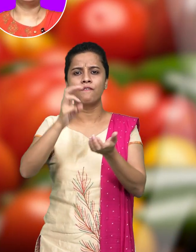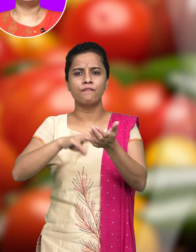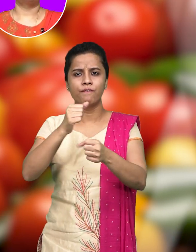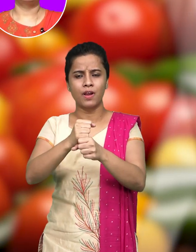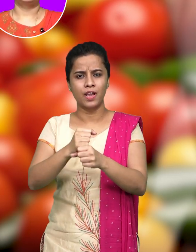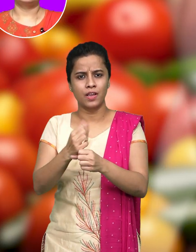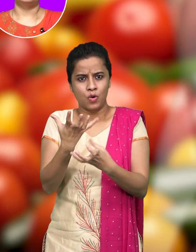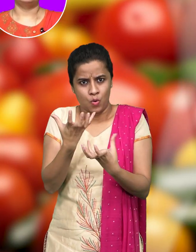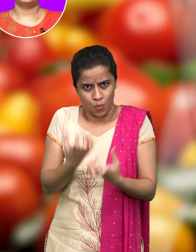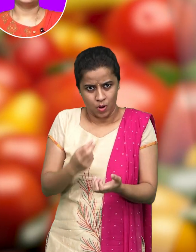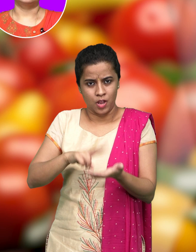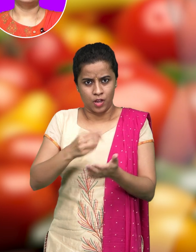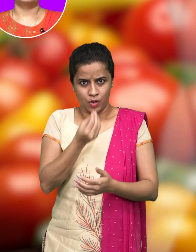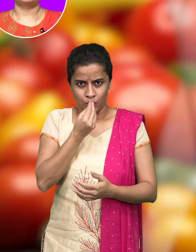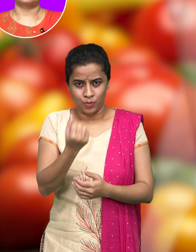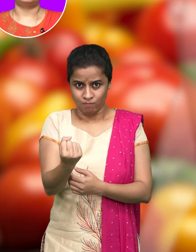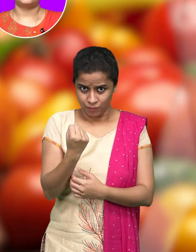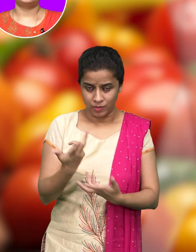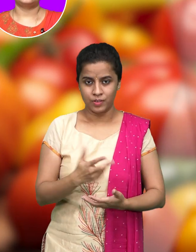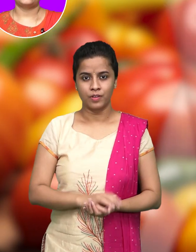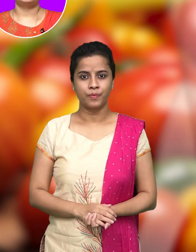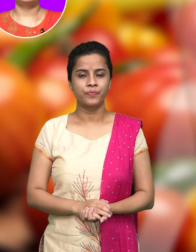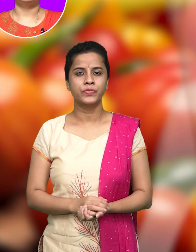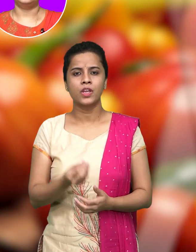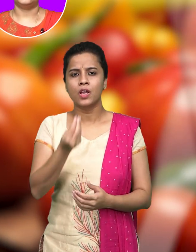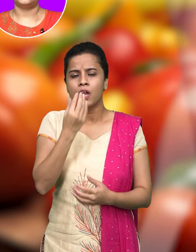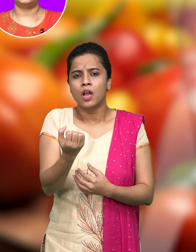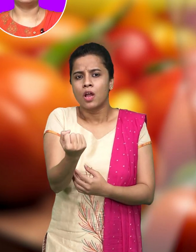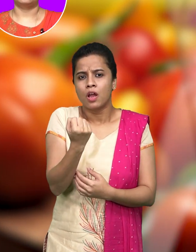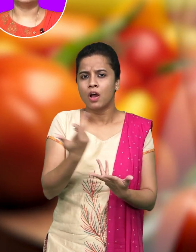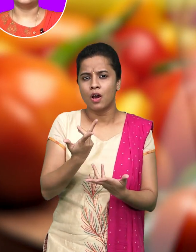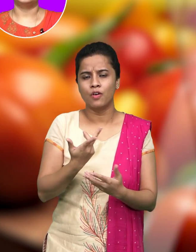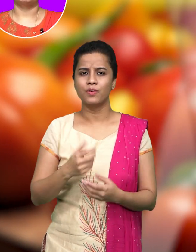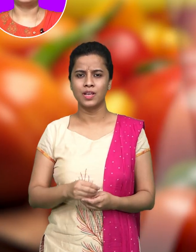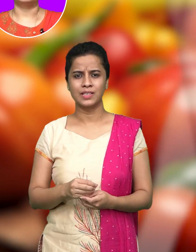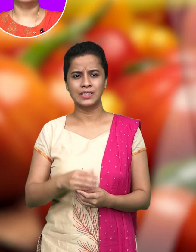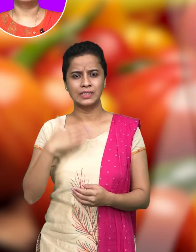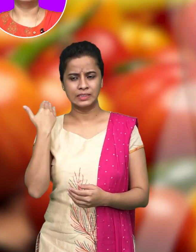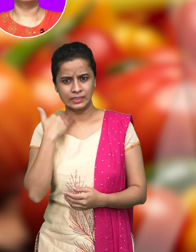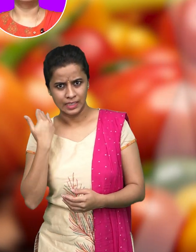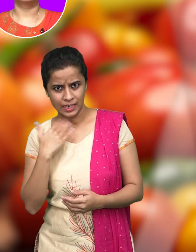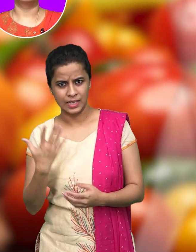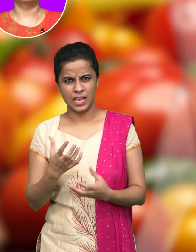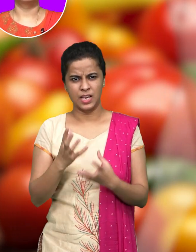Fungi derive their nutrition from dead and decaying organic